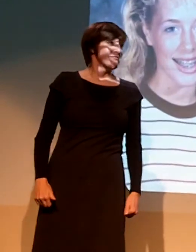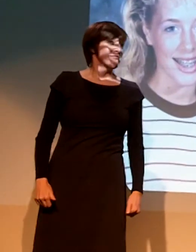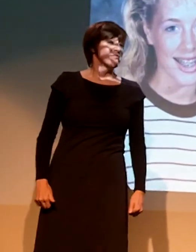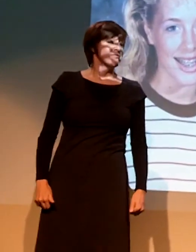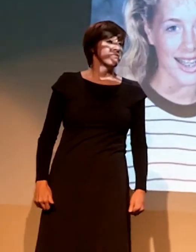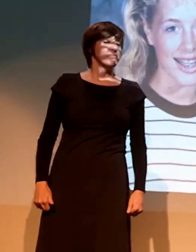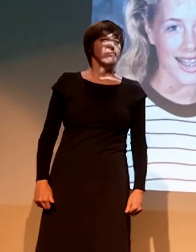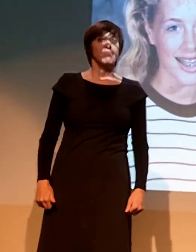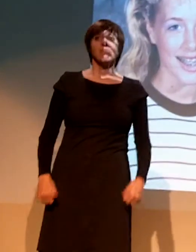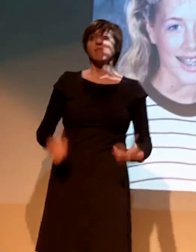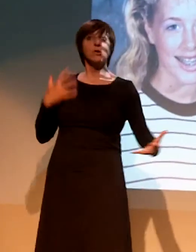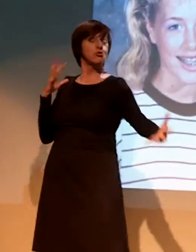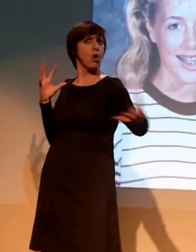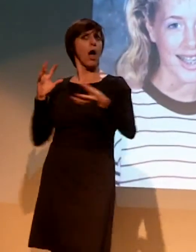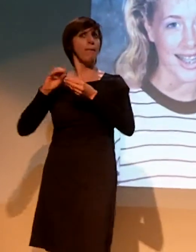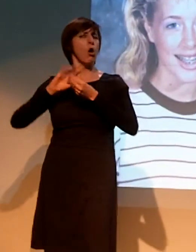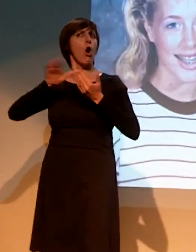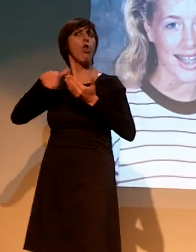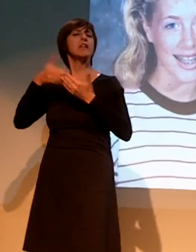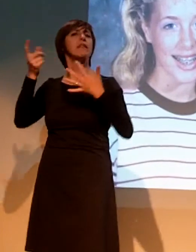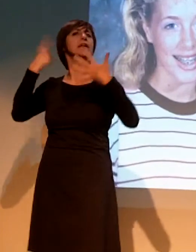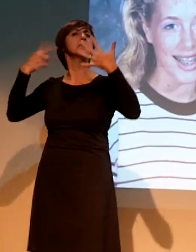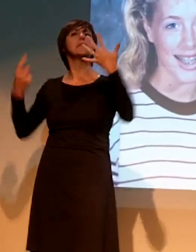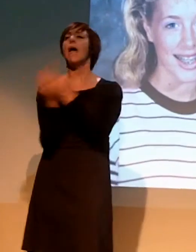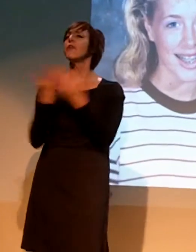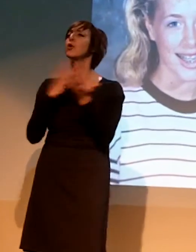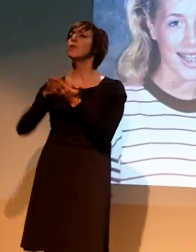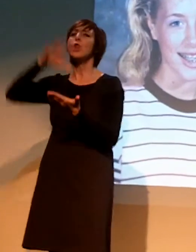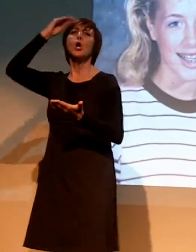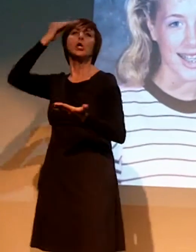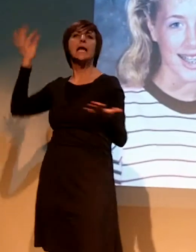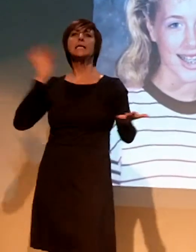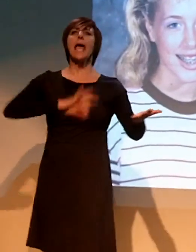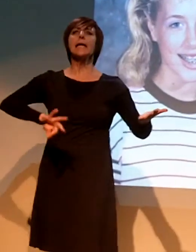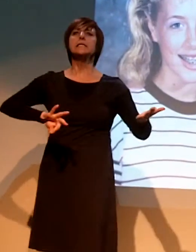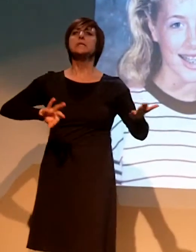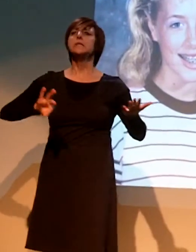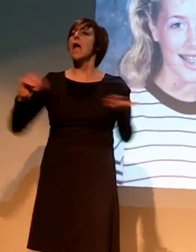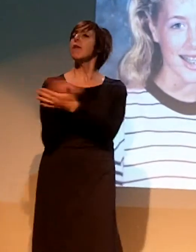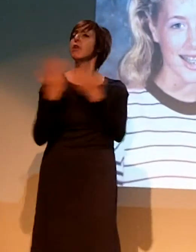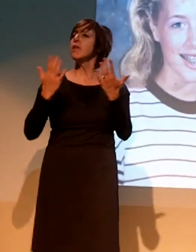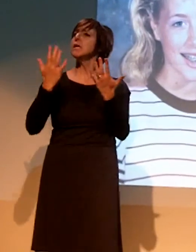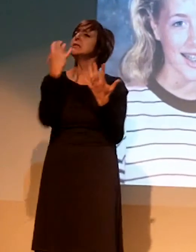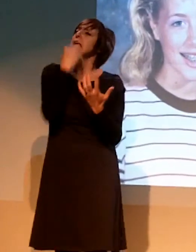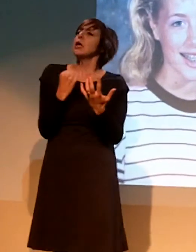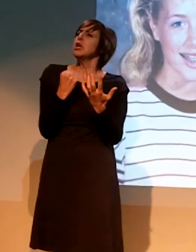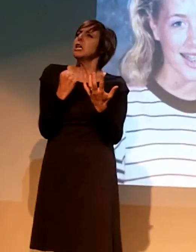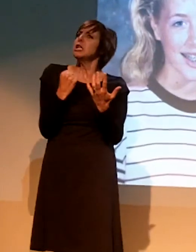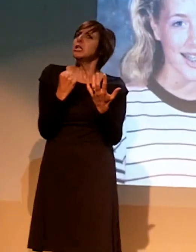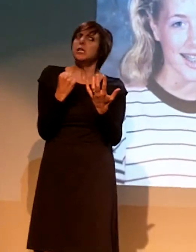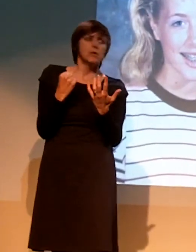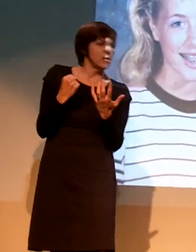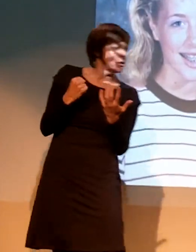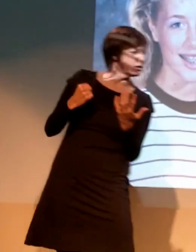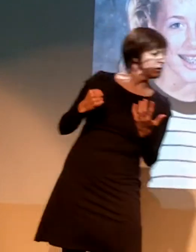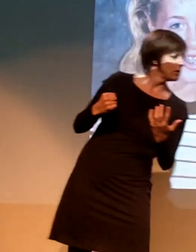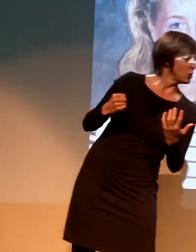To draw up in all these things, all that you've learned and gained, everything sacred, youth.